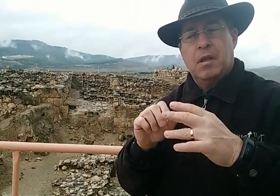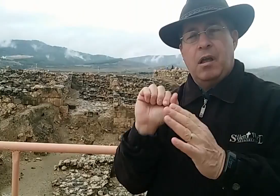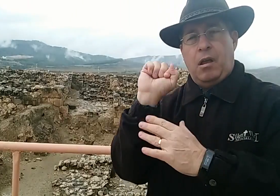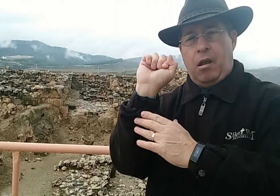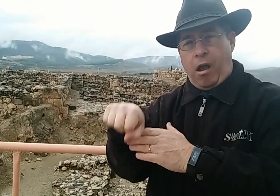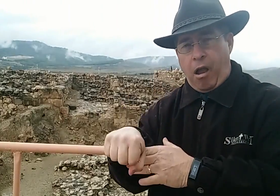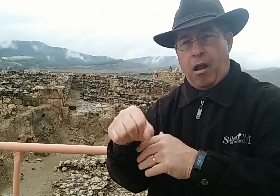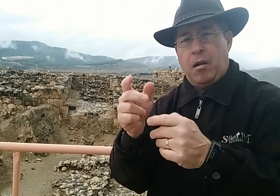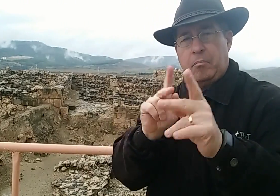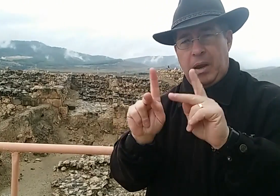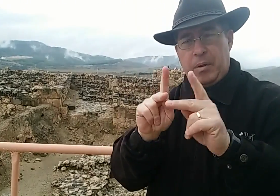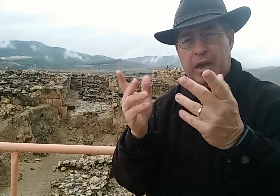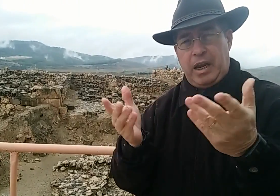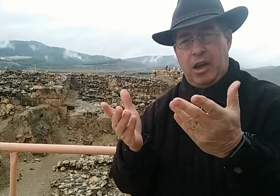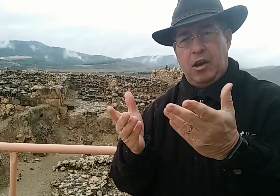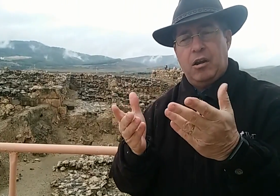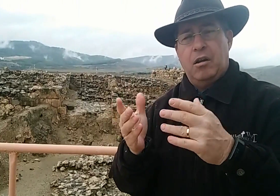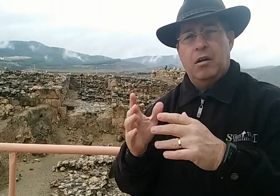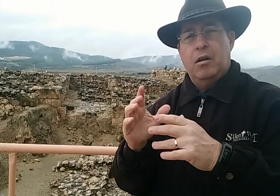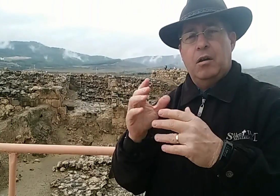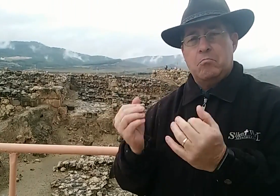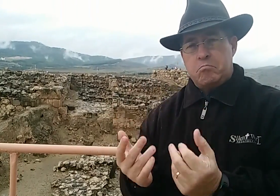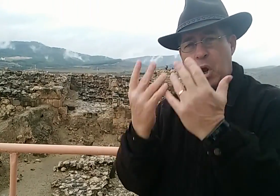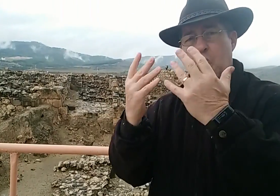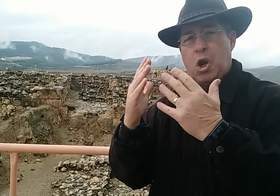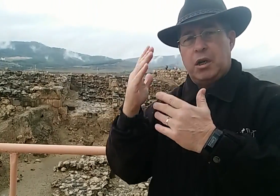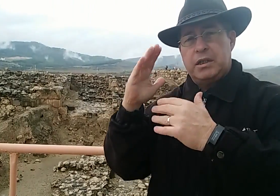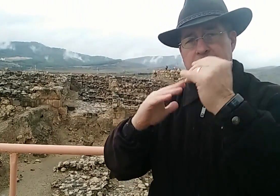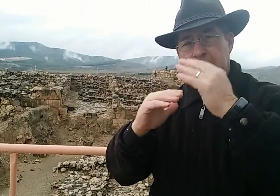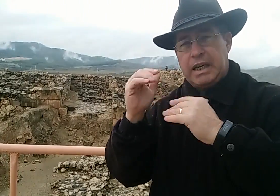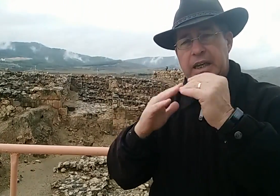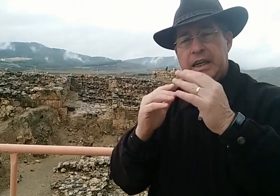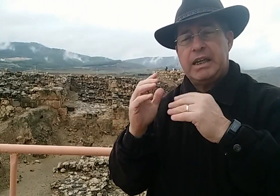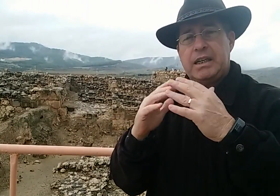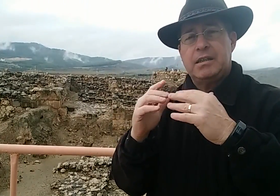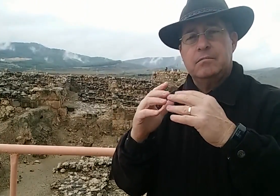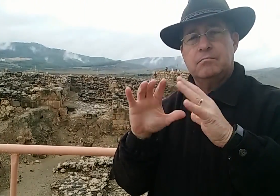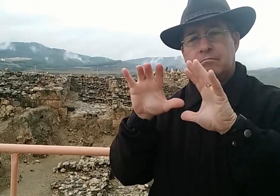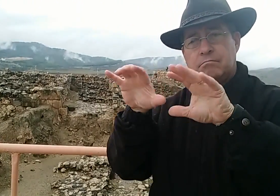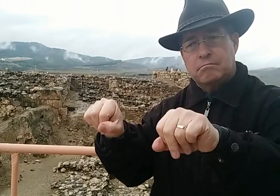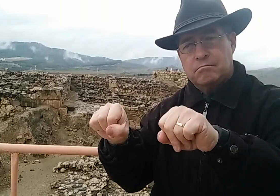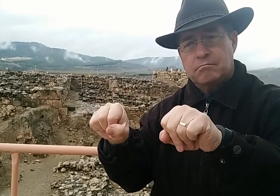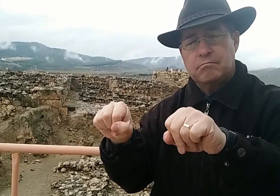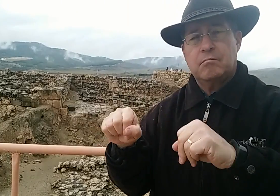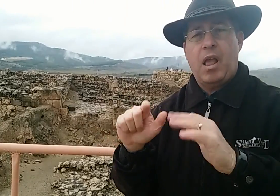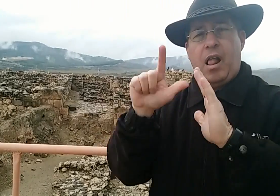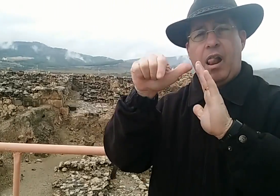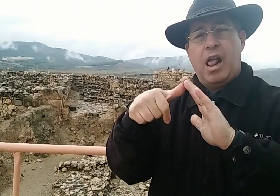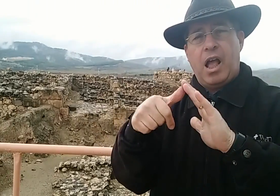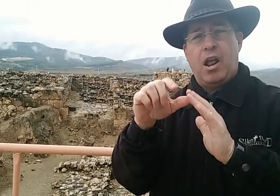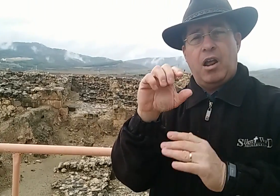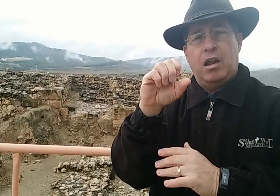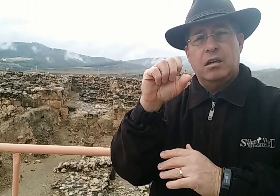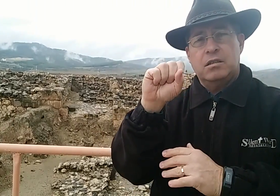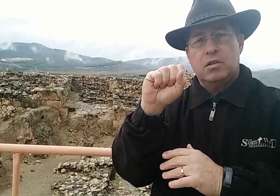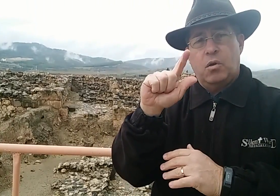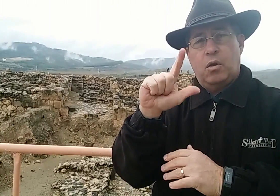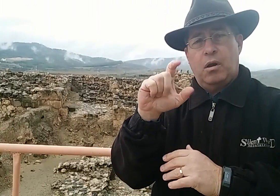Joshua came to this place. He conquered those who were living here. He burned the city. He took the city. And